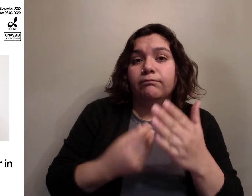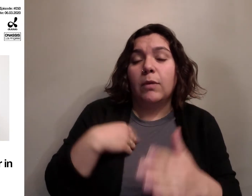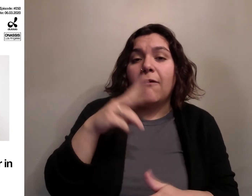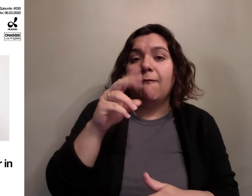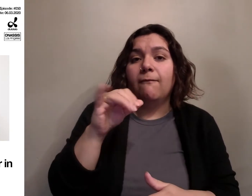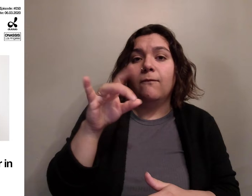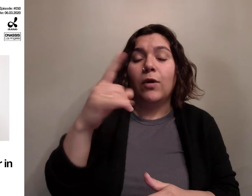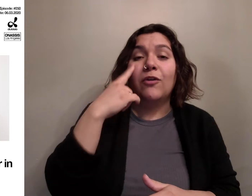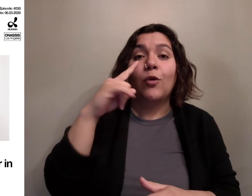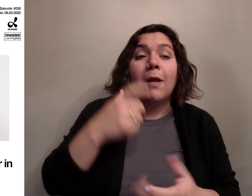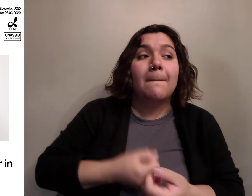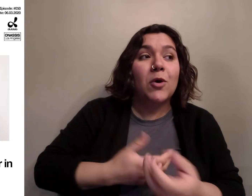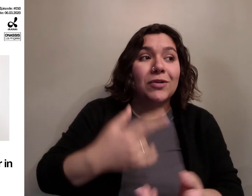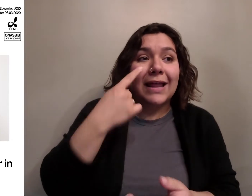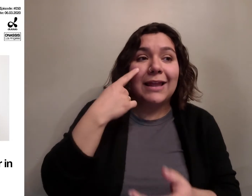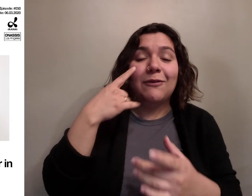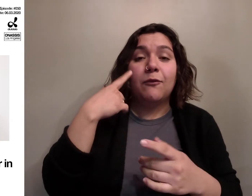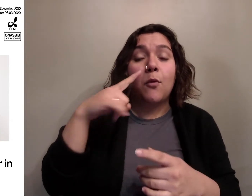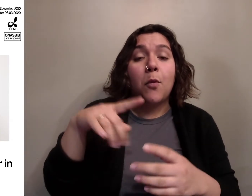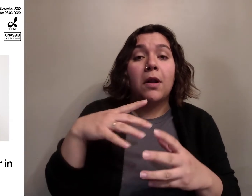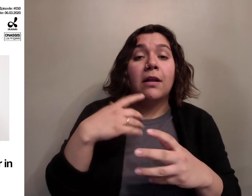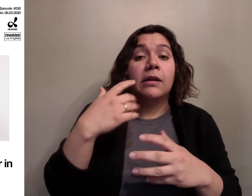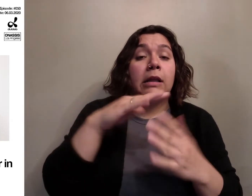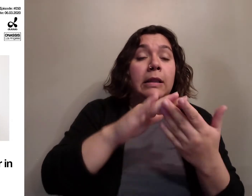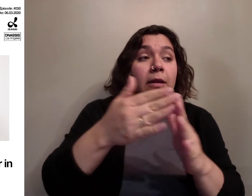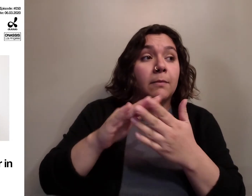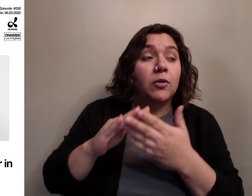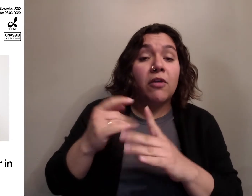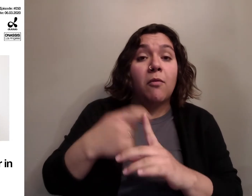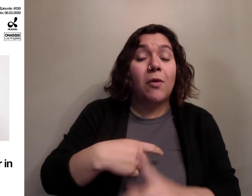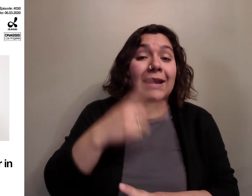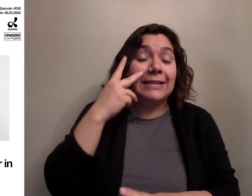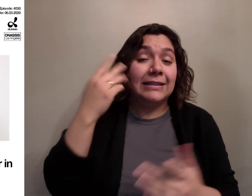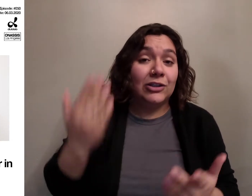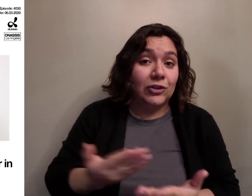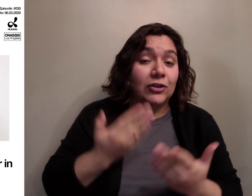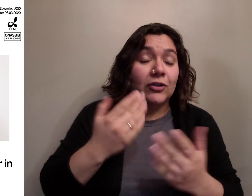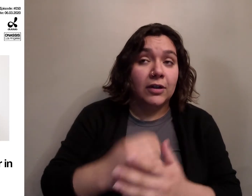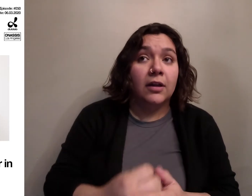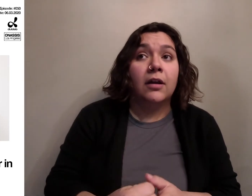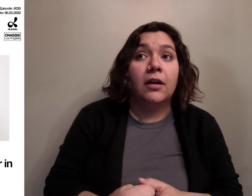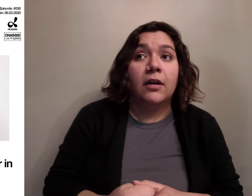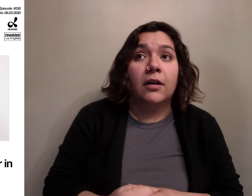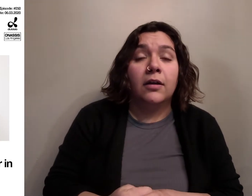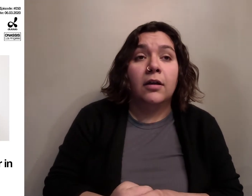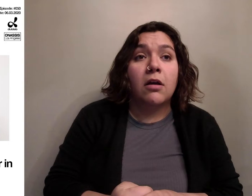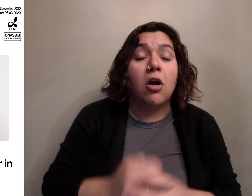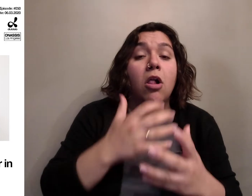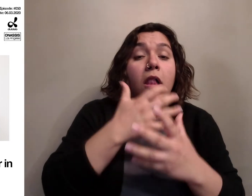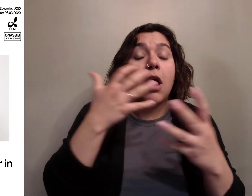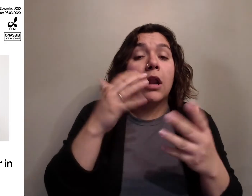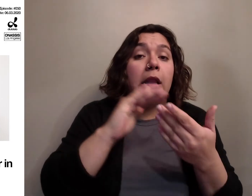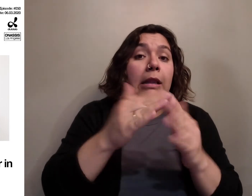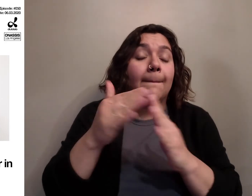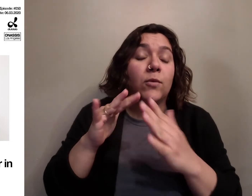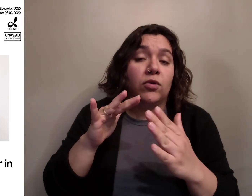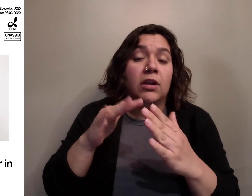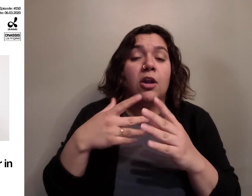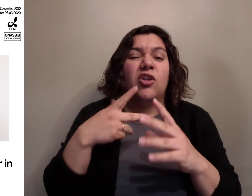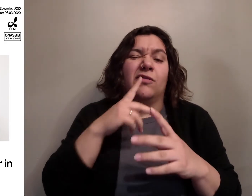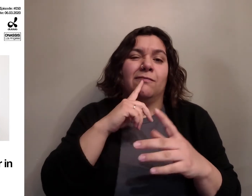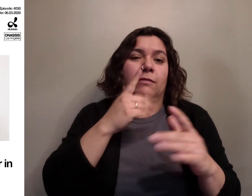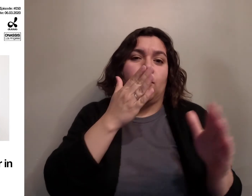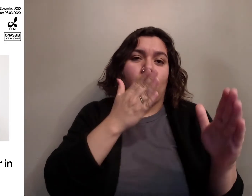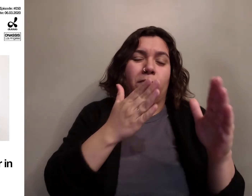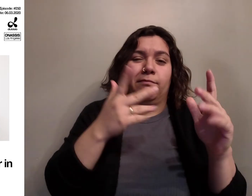was a void of I think poetry in the community from what I could see here.